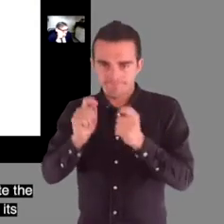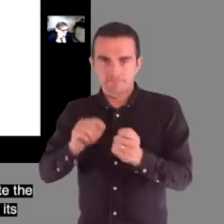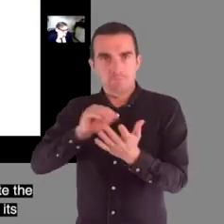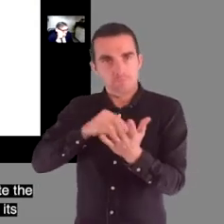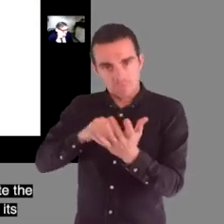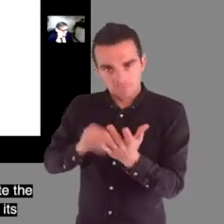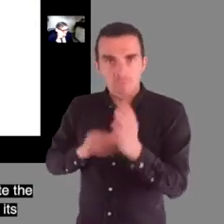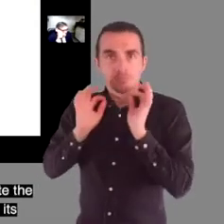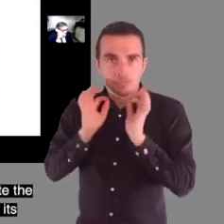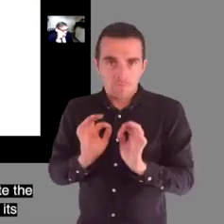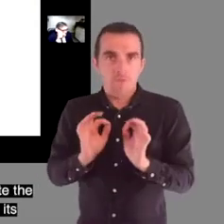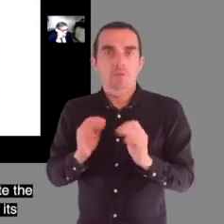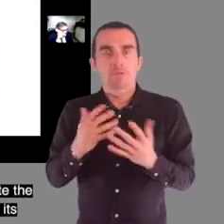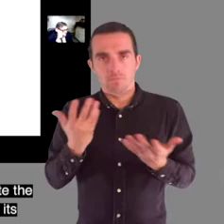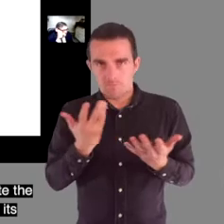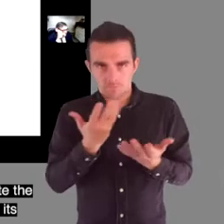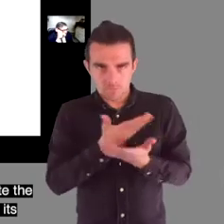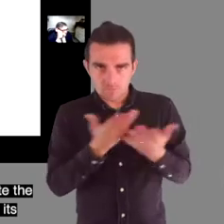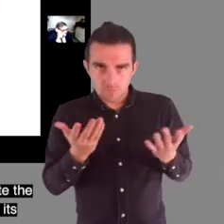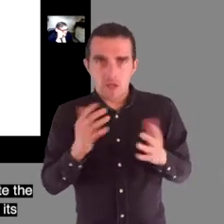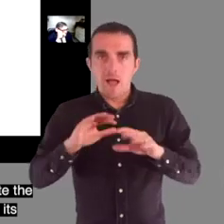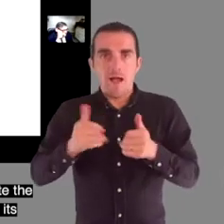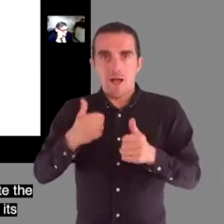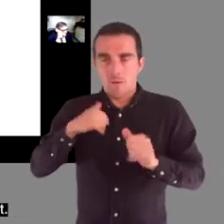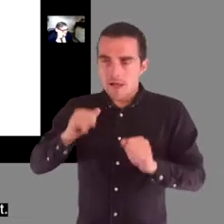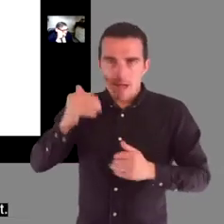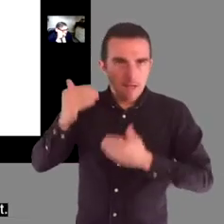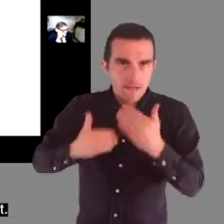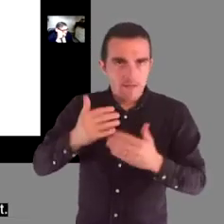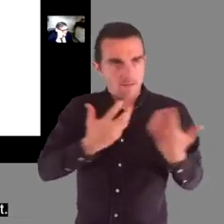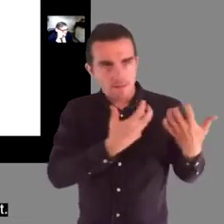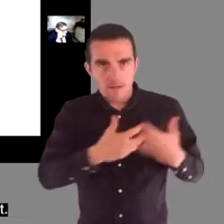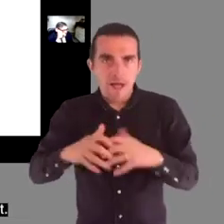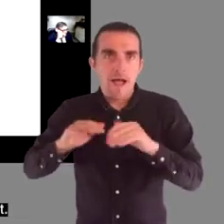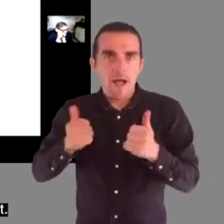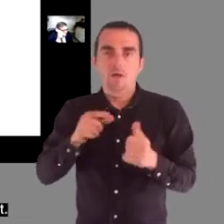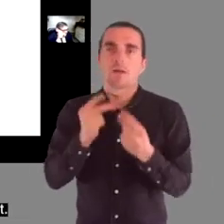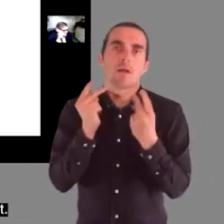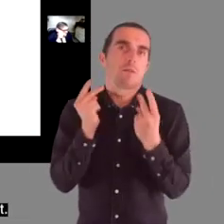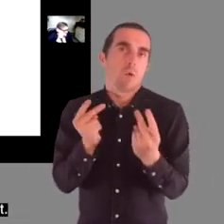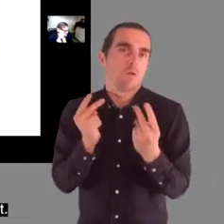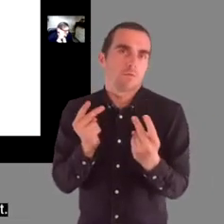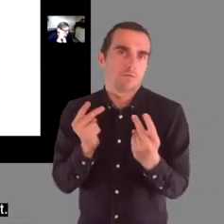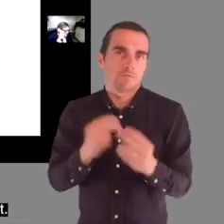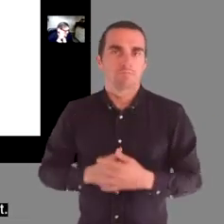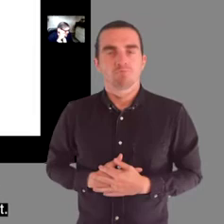are, permeates the convention and permeates its implementation. And so that was enormously important.